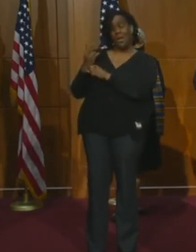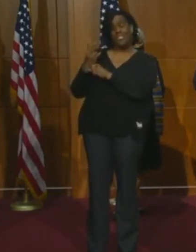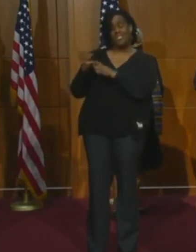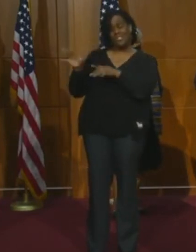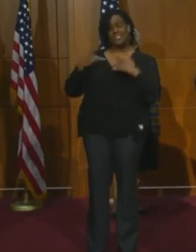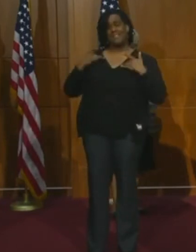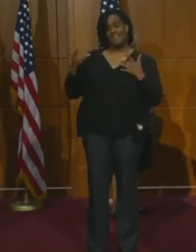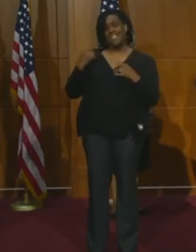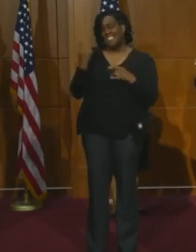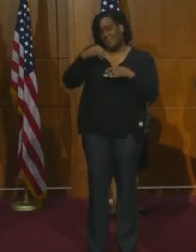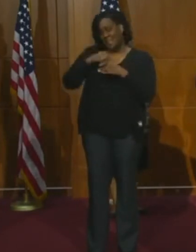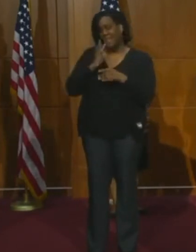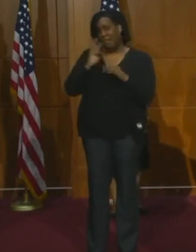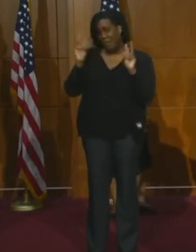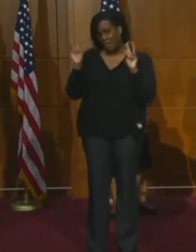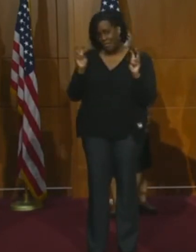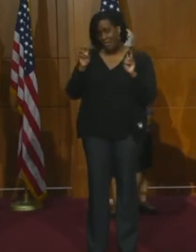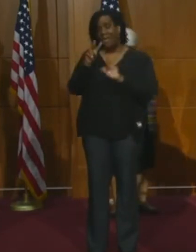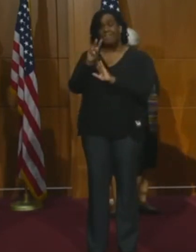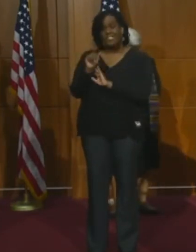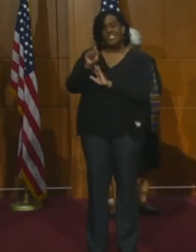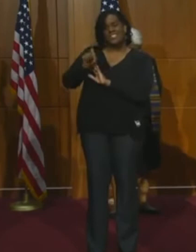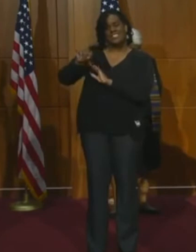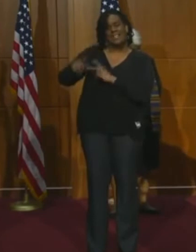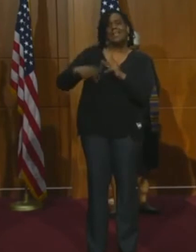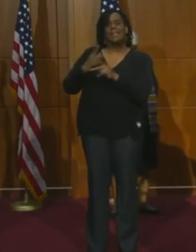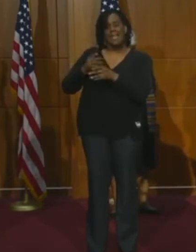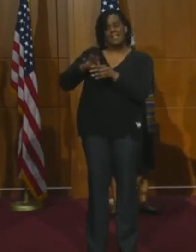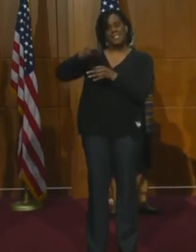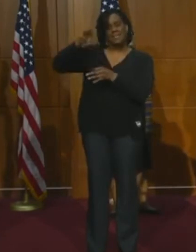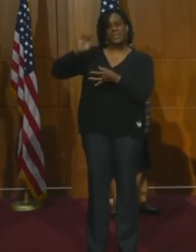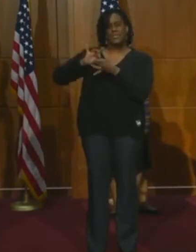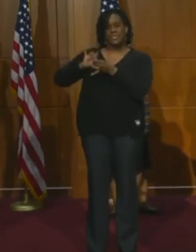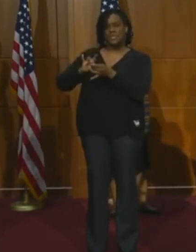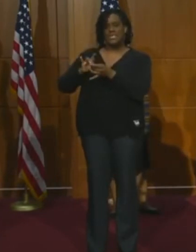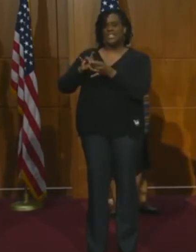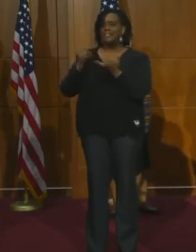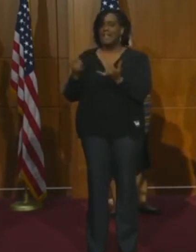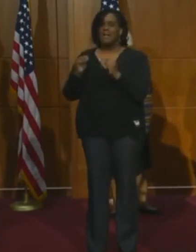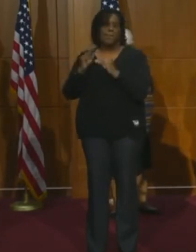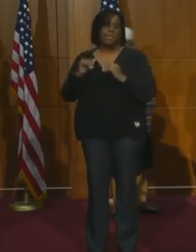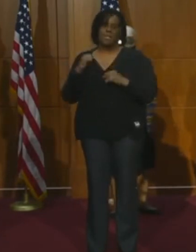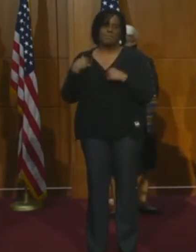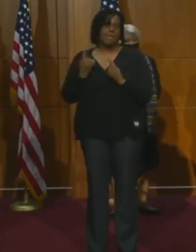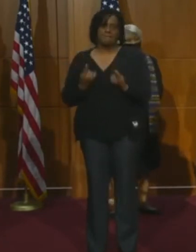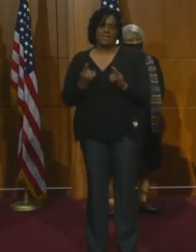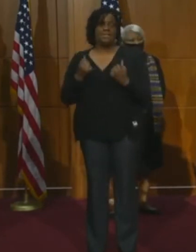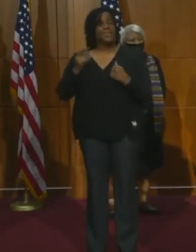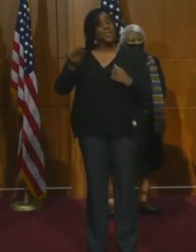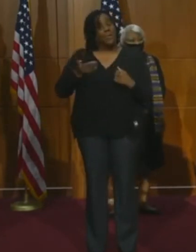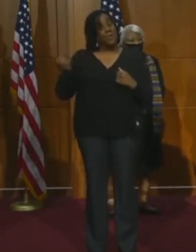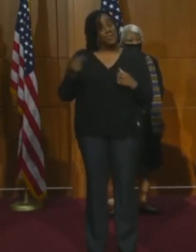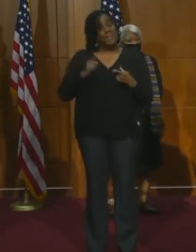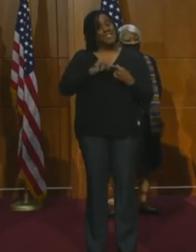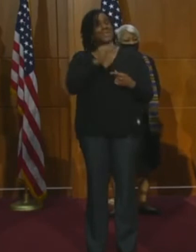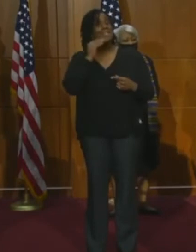Water Festival. Virginia needs that kind of spiritual unity now more than ever. So please welcome back to